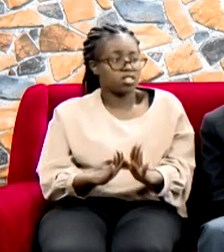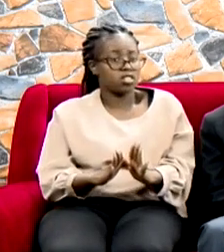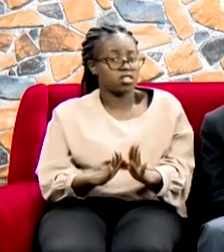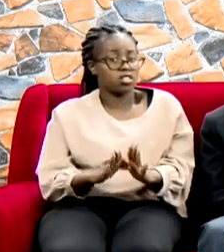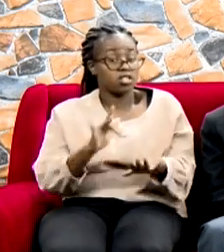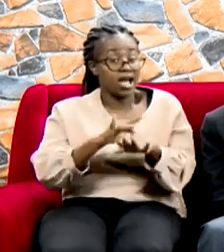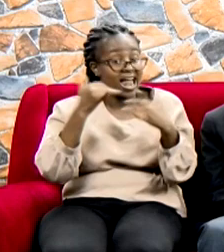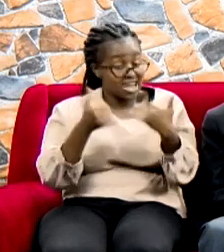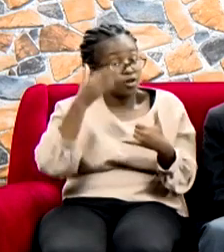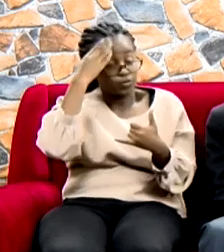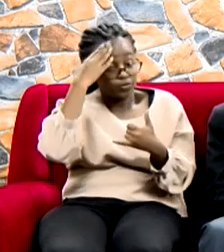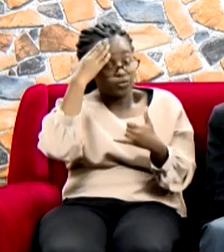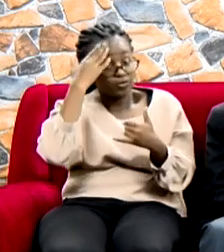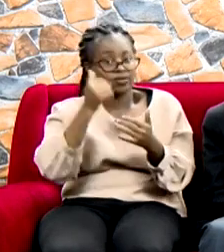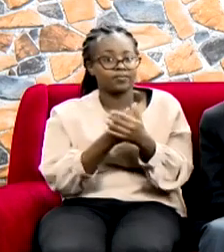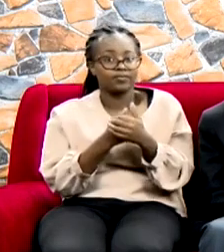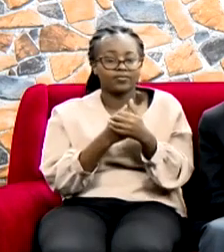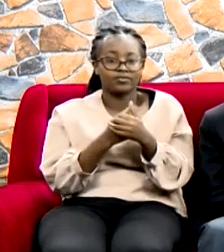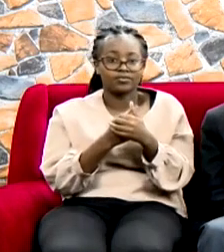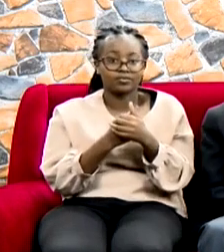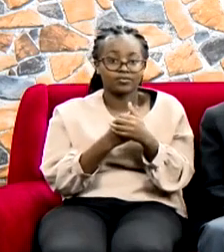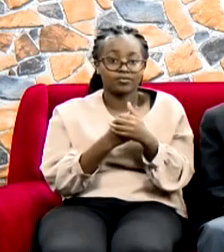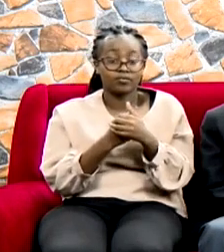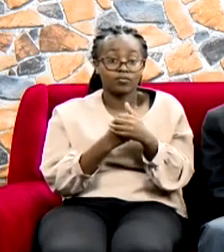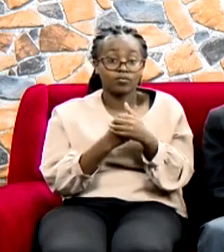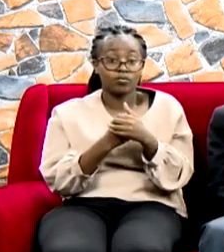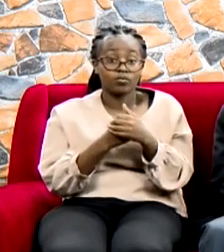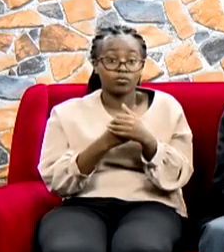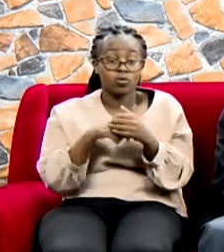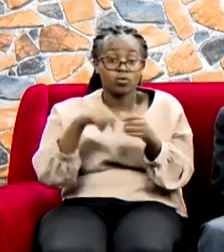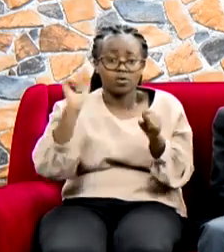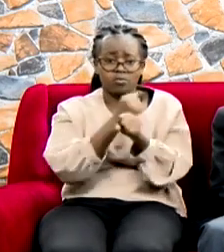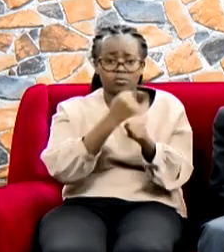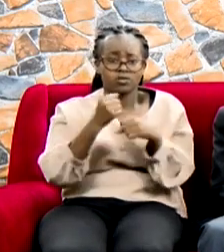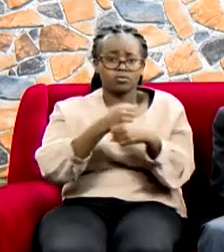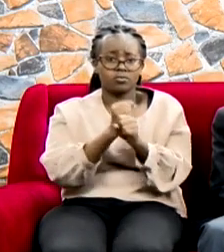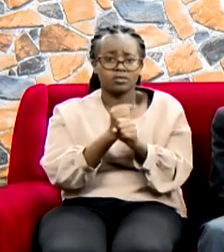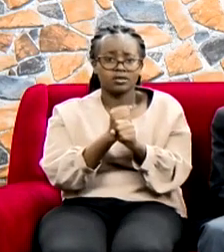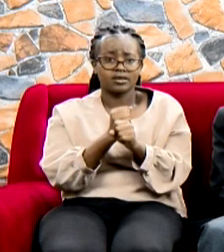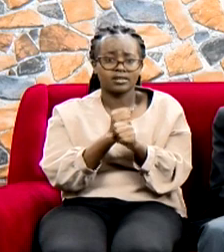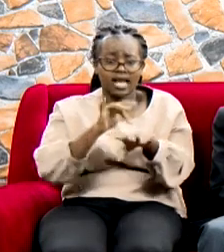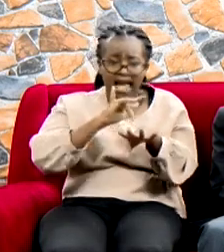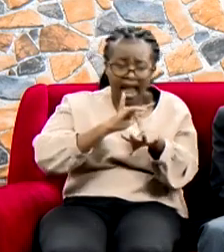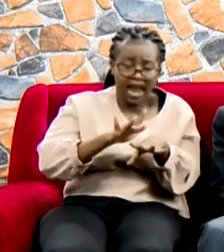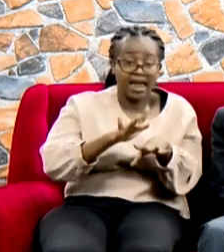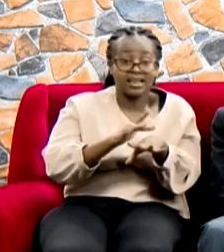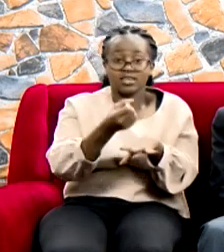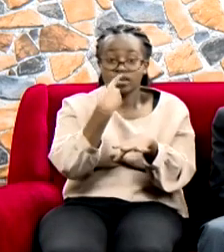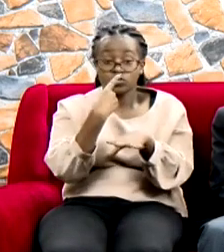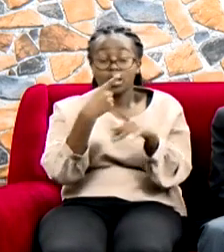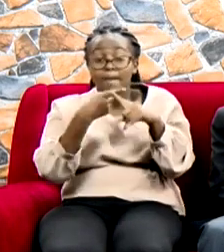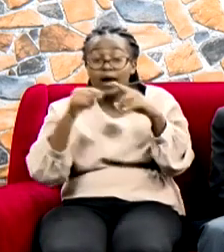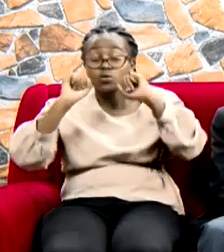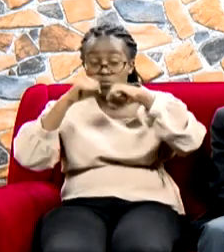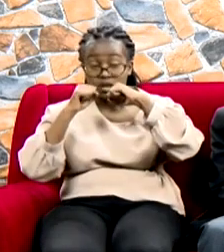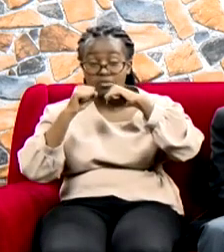early. Now you know. Yeah. I'm like, yeah. okay. We cannot make a concrete diagnosis early, All right. but we'll be able to